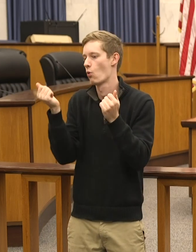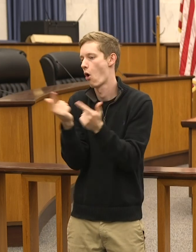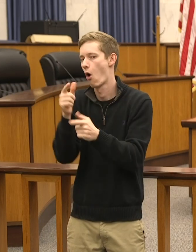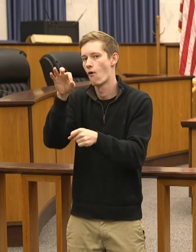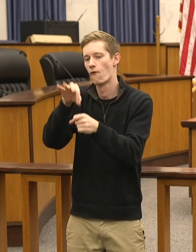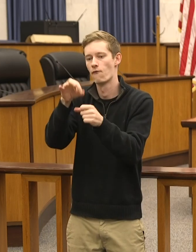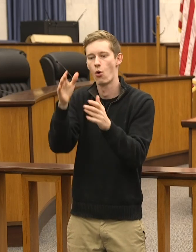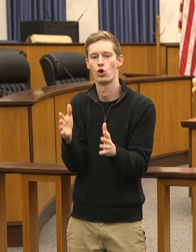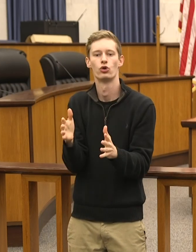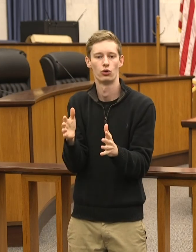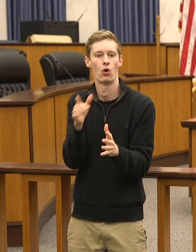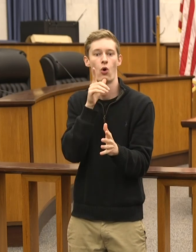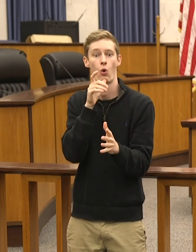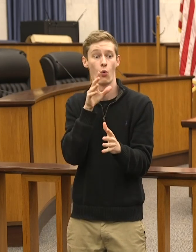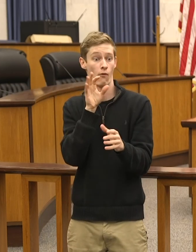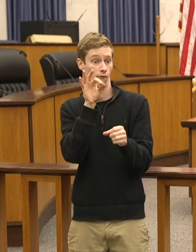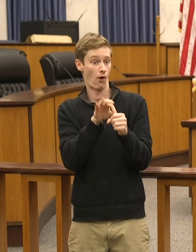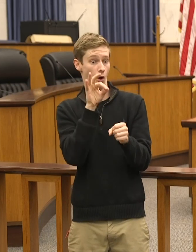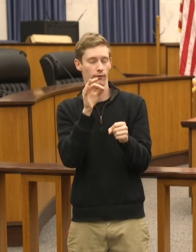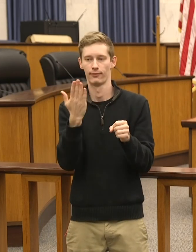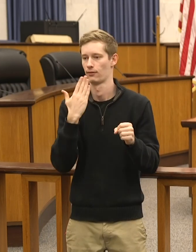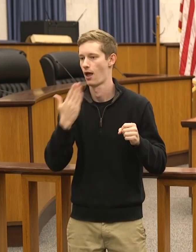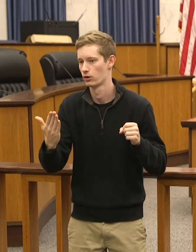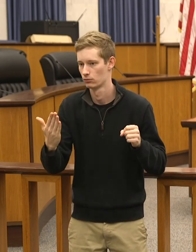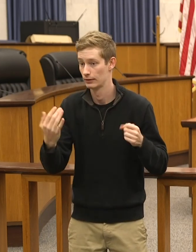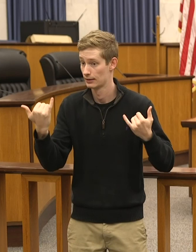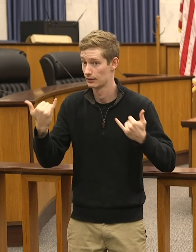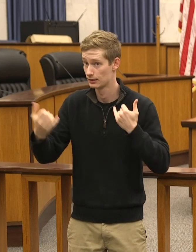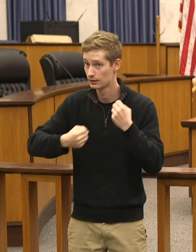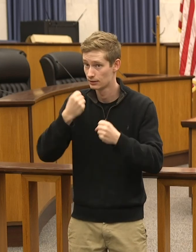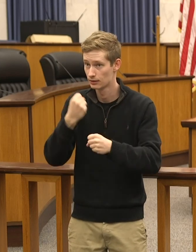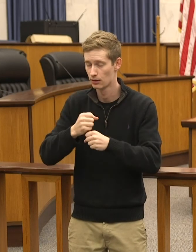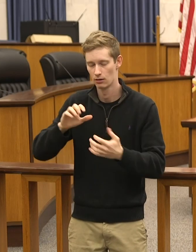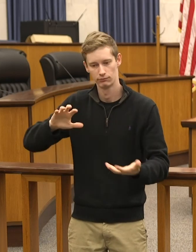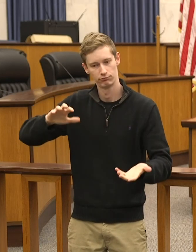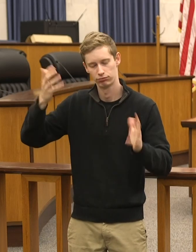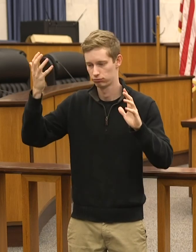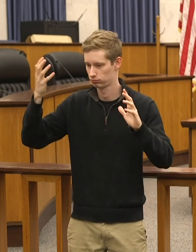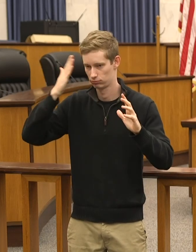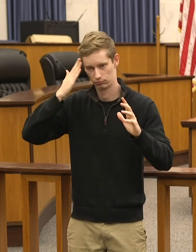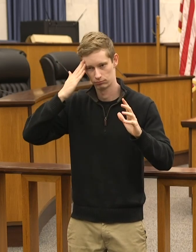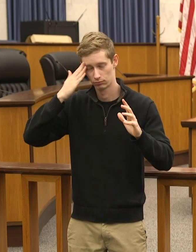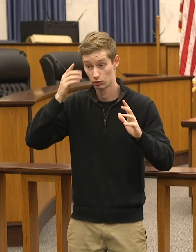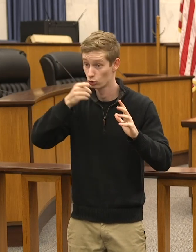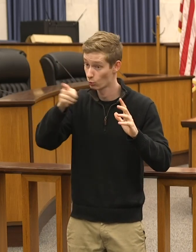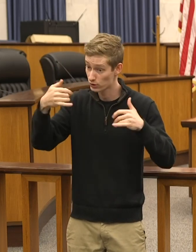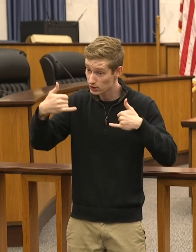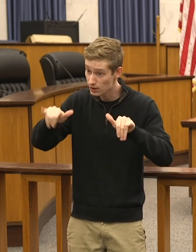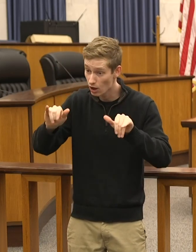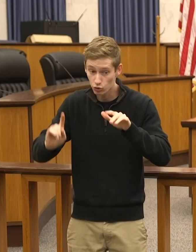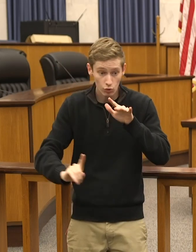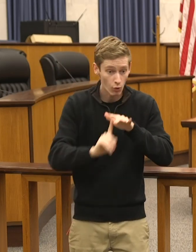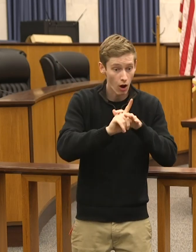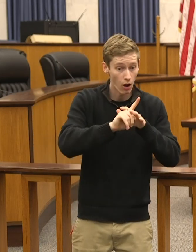a tumultuous year, and to see the number of voters who showed up at the polls, particularly